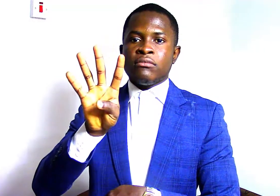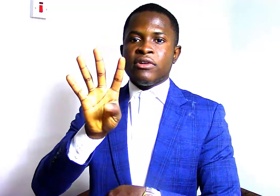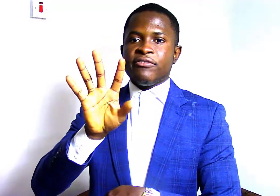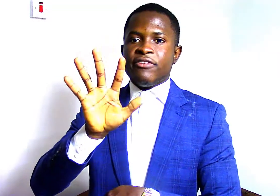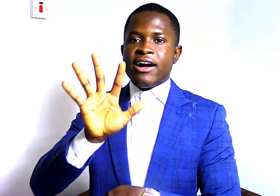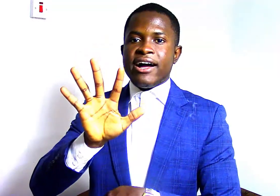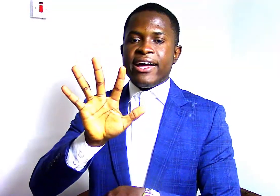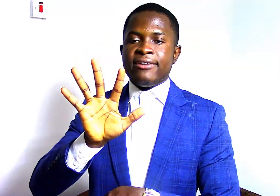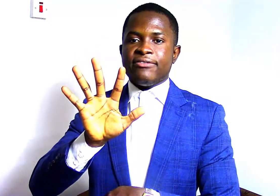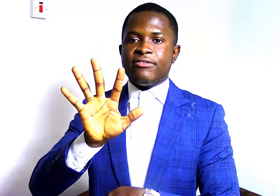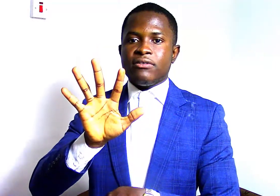5,